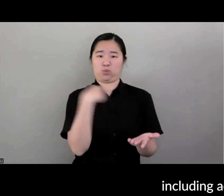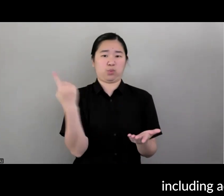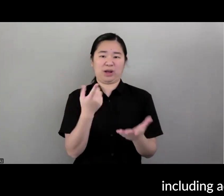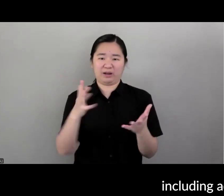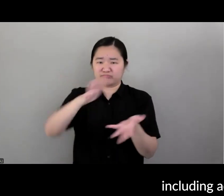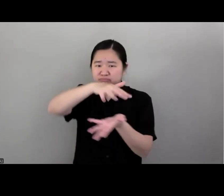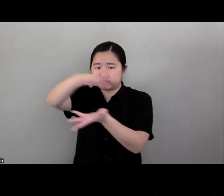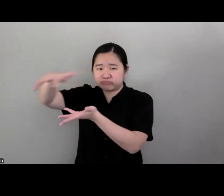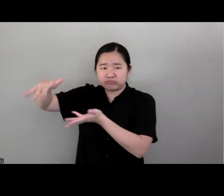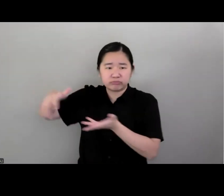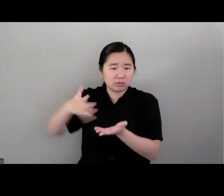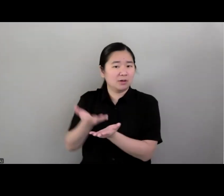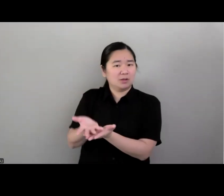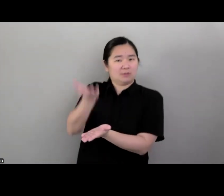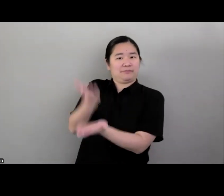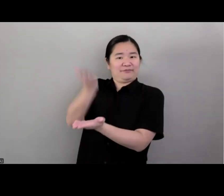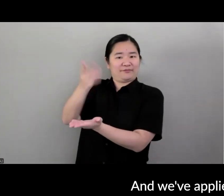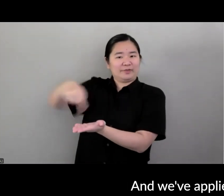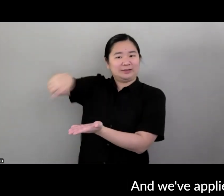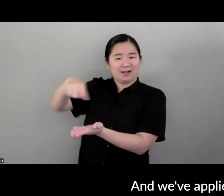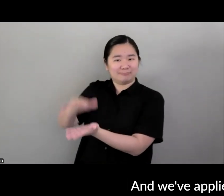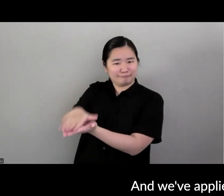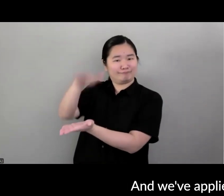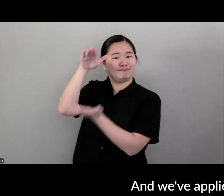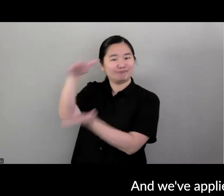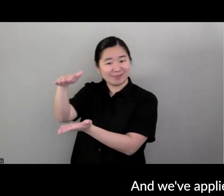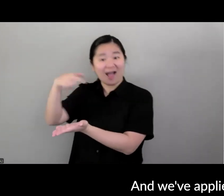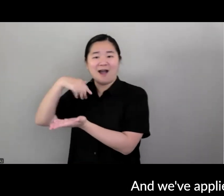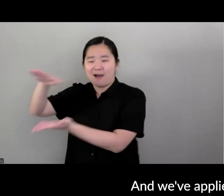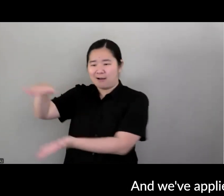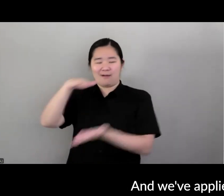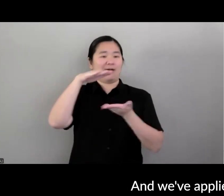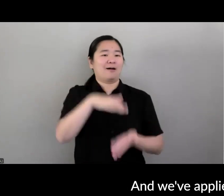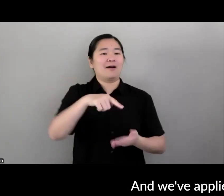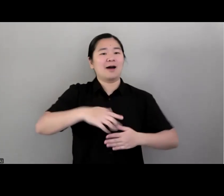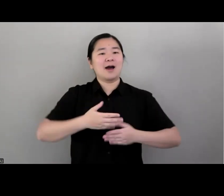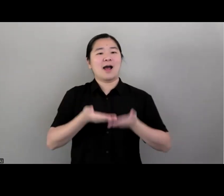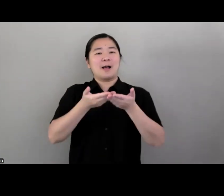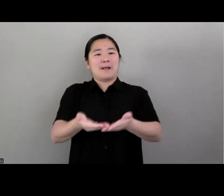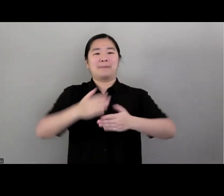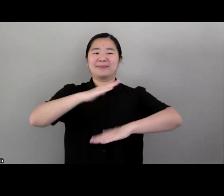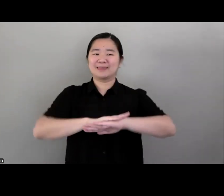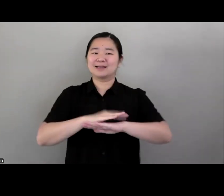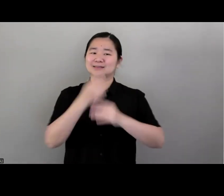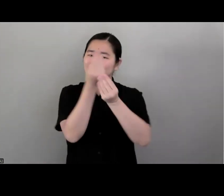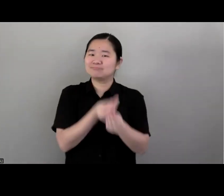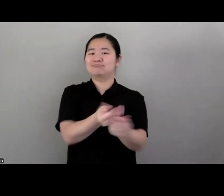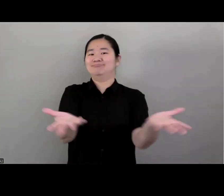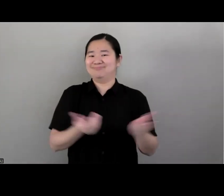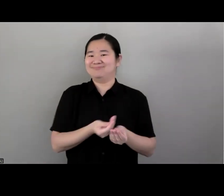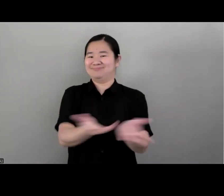joint learning, knowledge sharing, and innovation. And we've applied this approach to our work in the help desk and with Inclusive